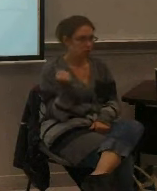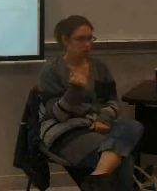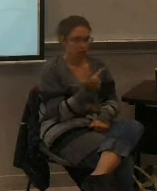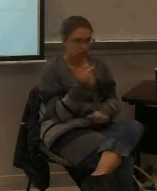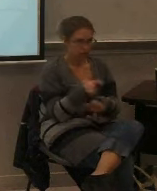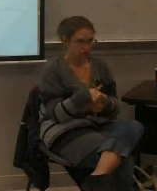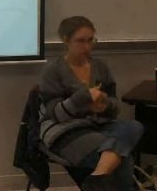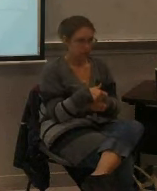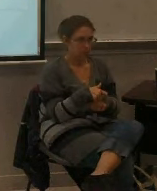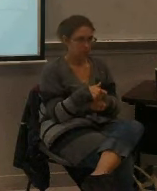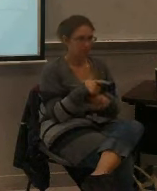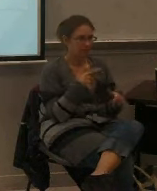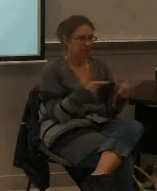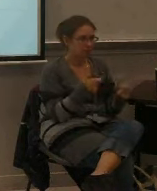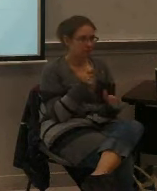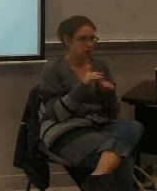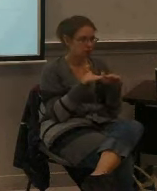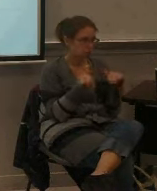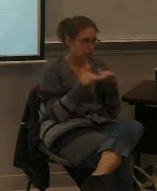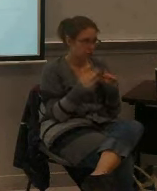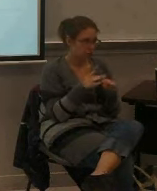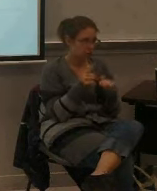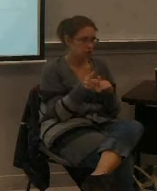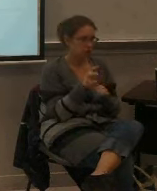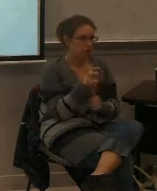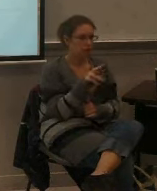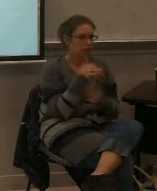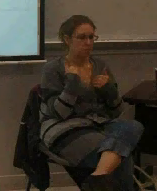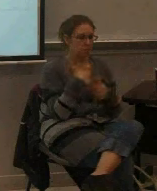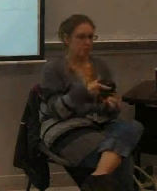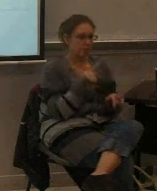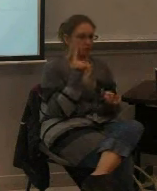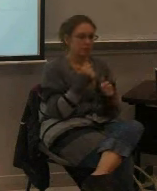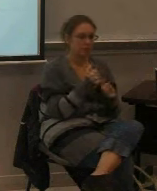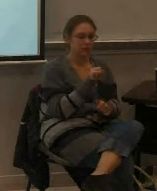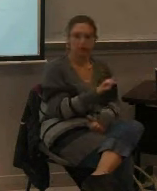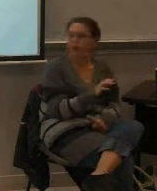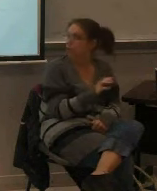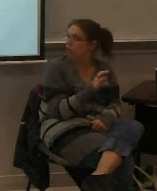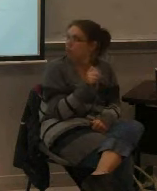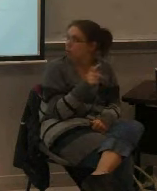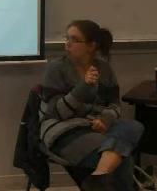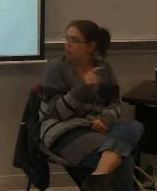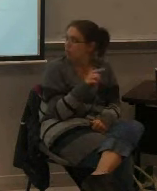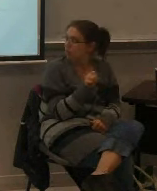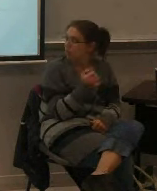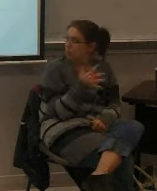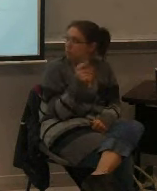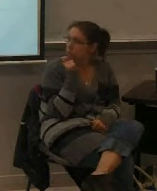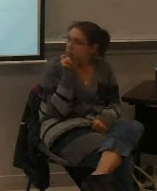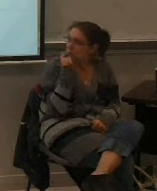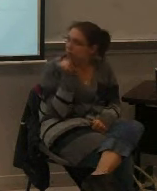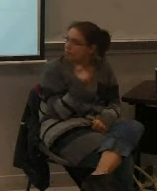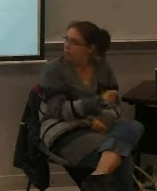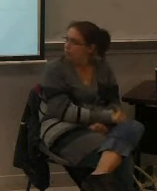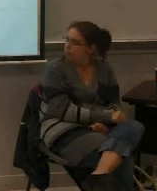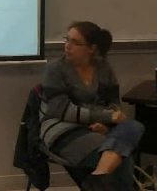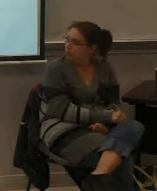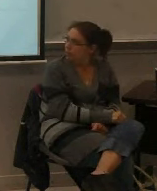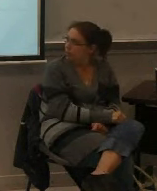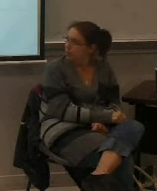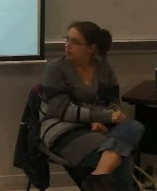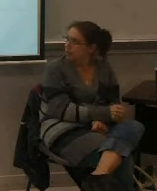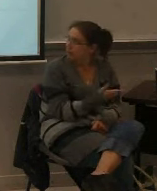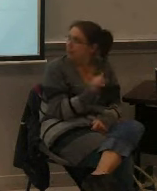all-time relative fastest swimmers at 200 body lengths per second. So copepods are pretty cool. But